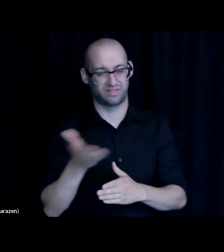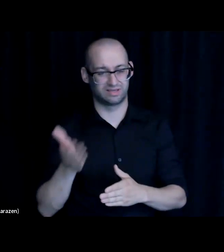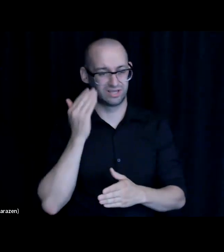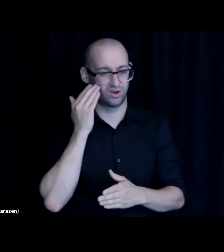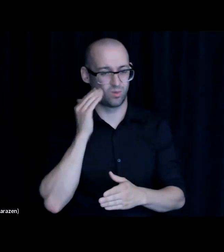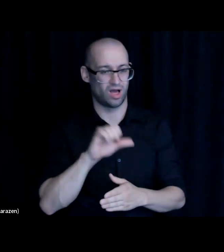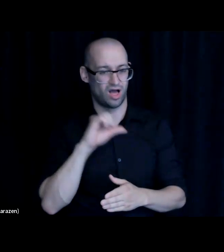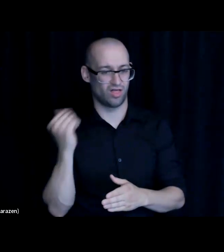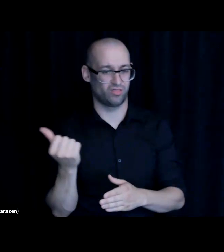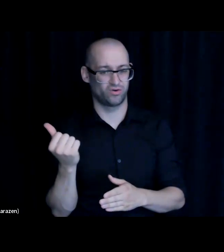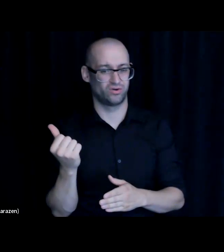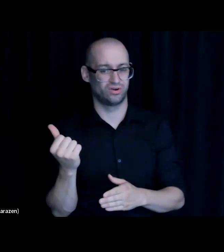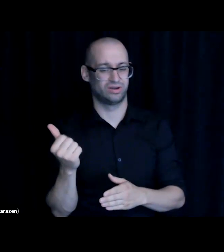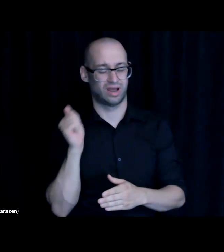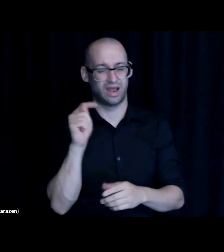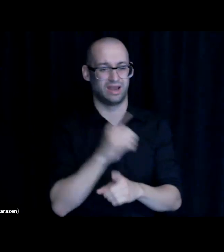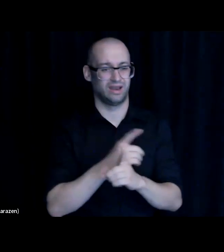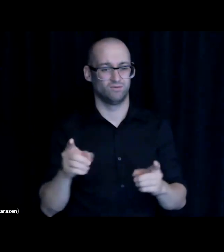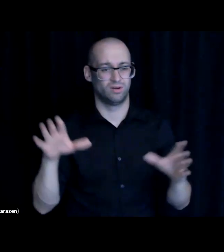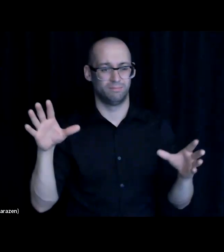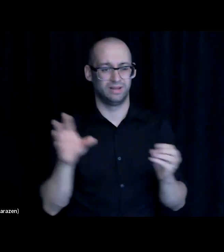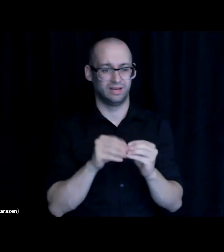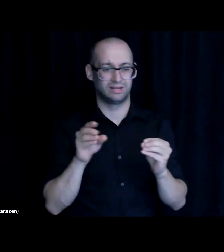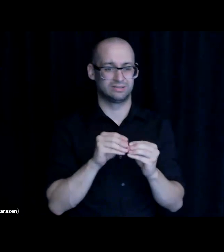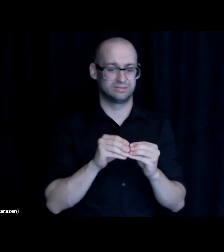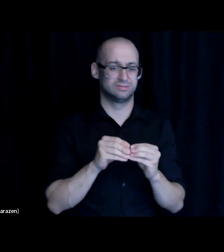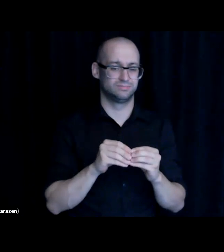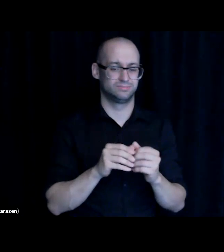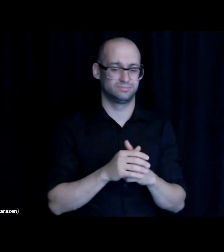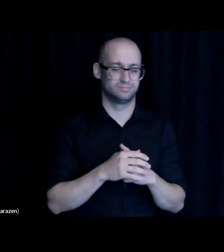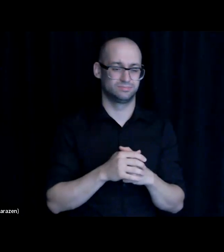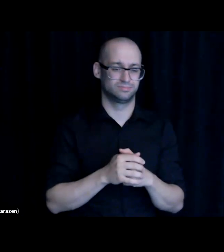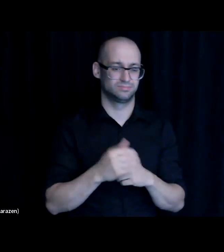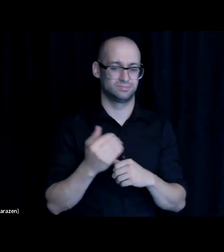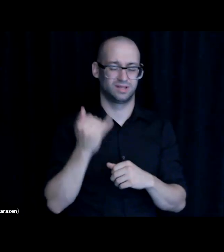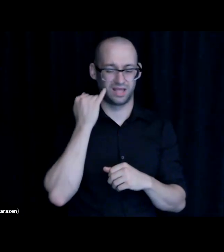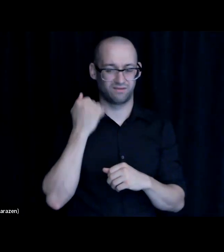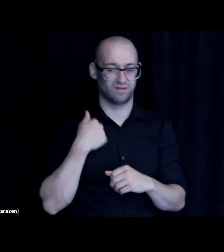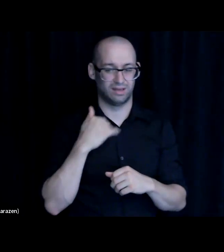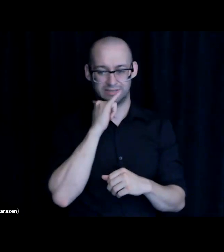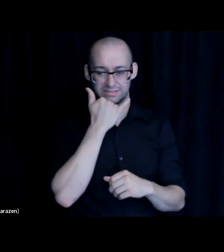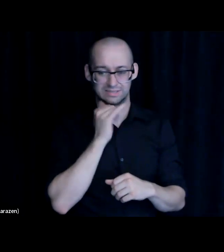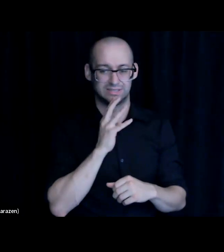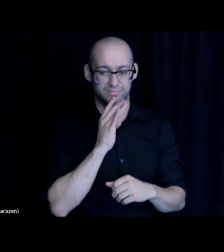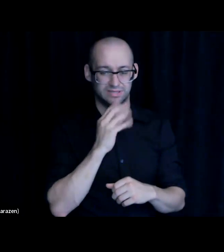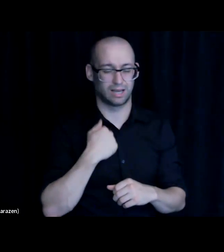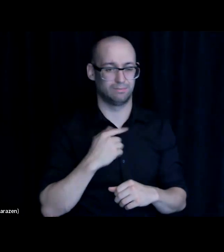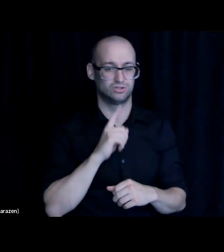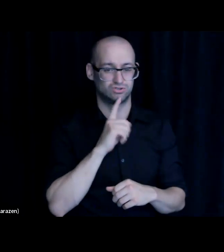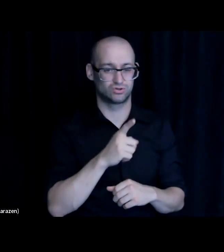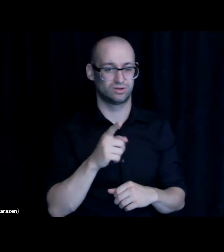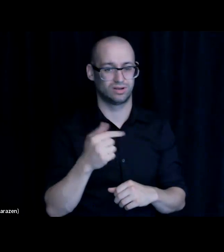others who were at different meetings I have, and if others have, if I misspoke, I'm sure some of my colleagues will go, "Hey, Jeff, that